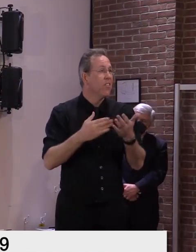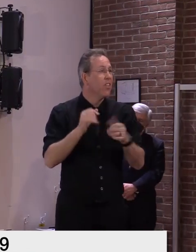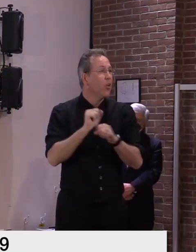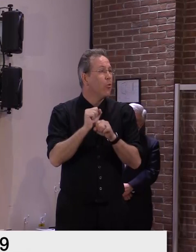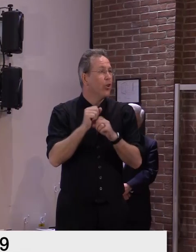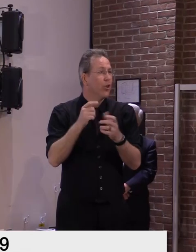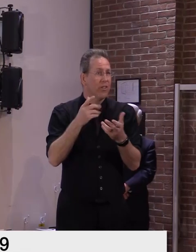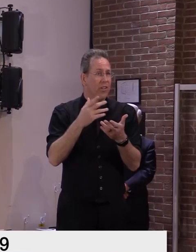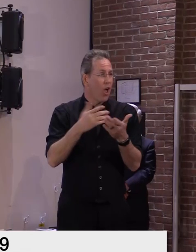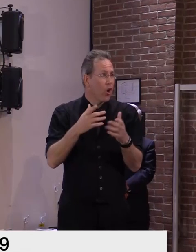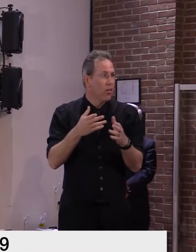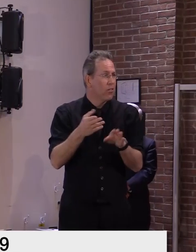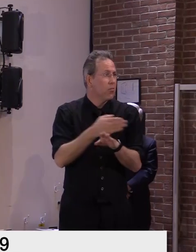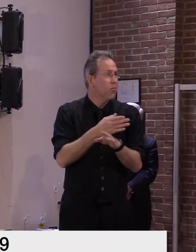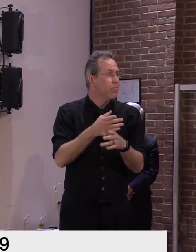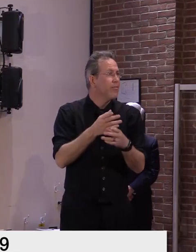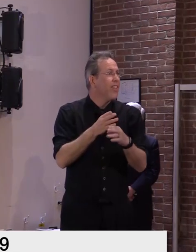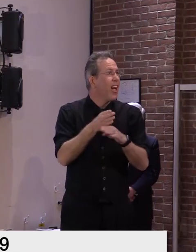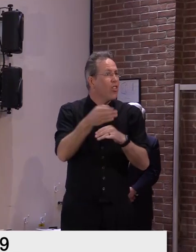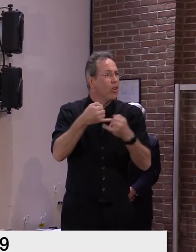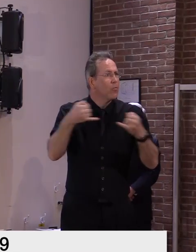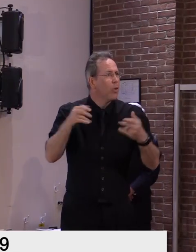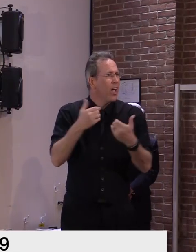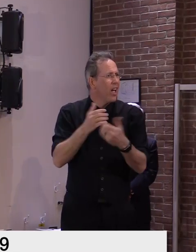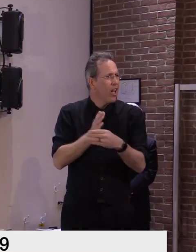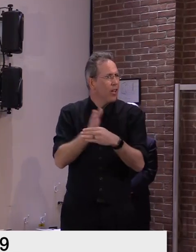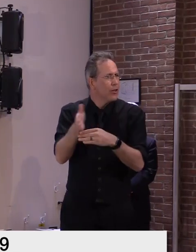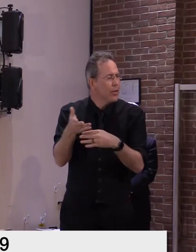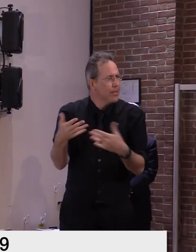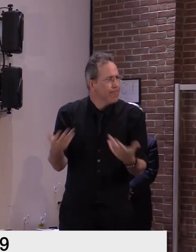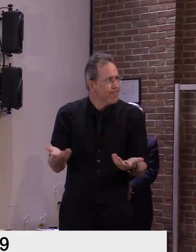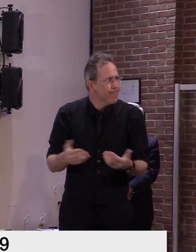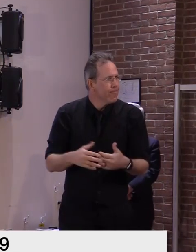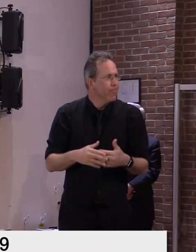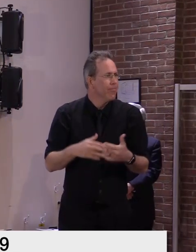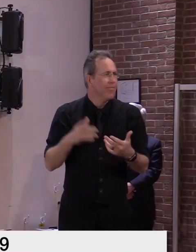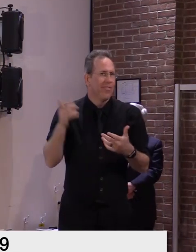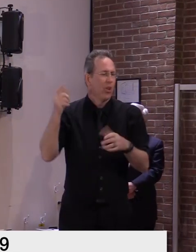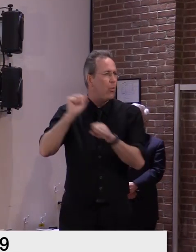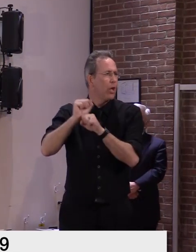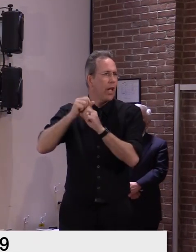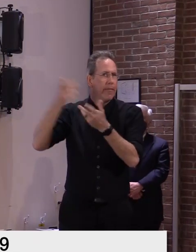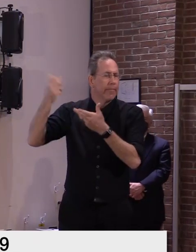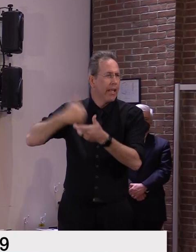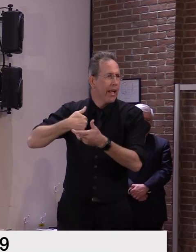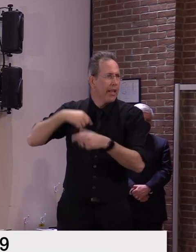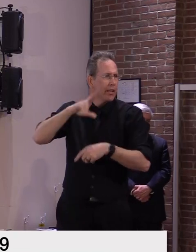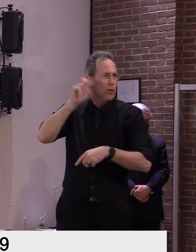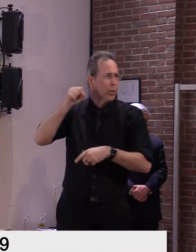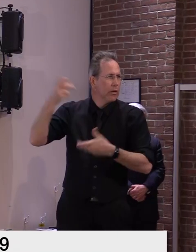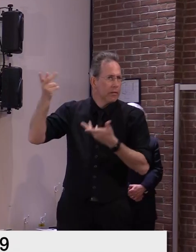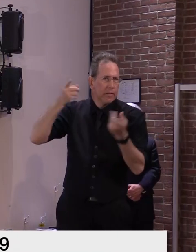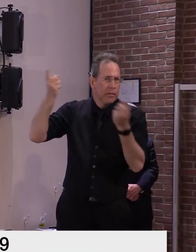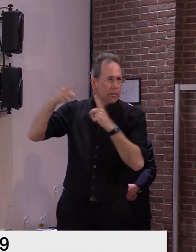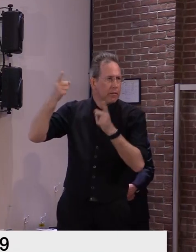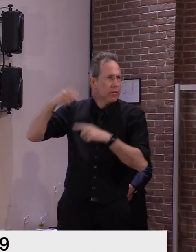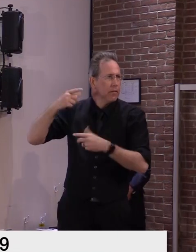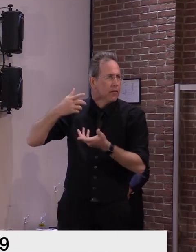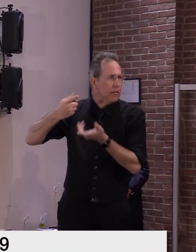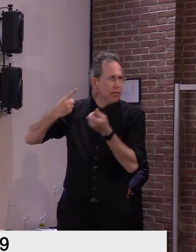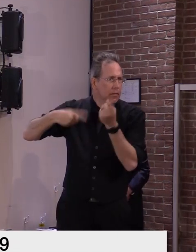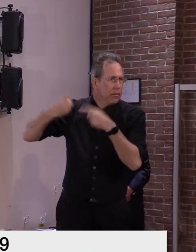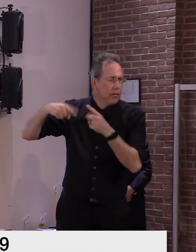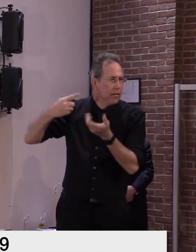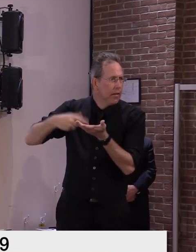obviously, on a federal standpoint with the Canadian government. We're making some inroads. We still have, again,